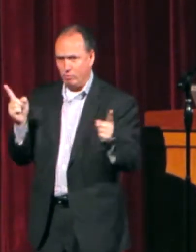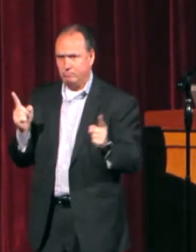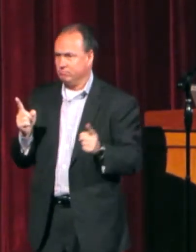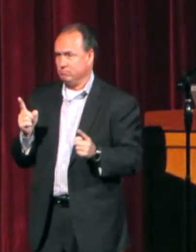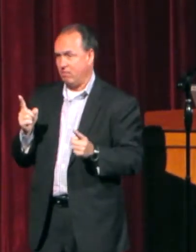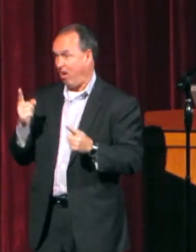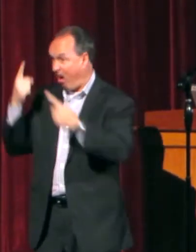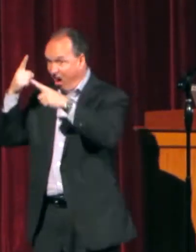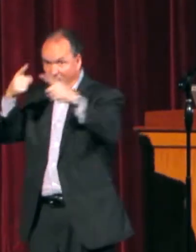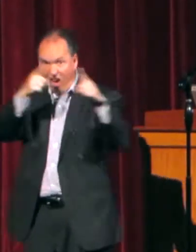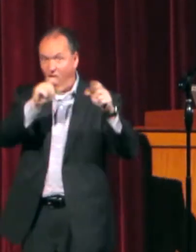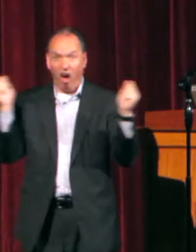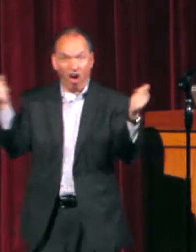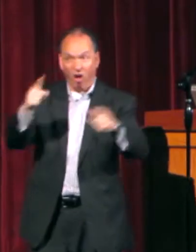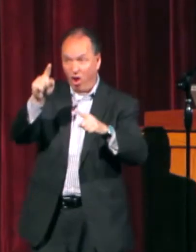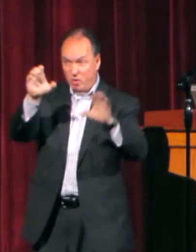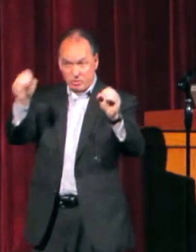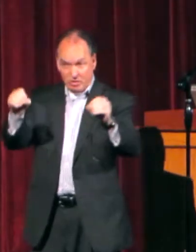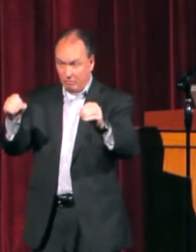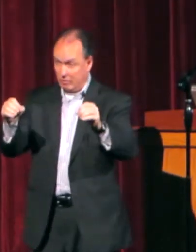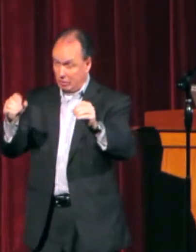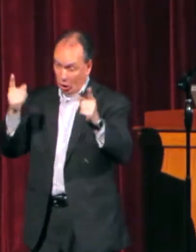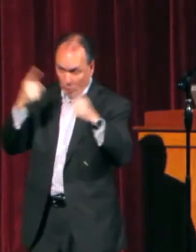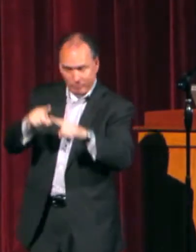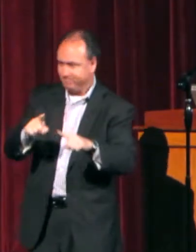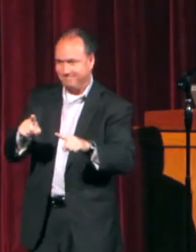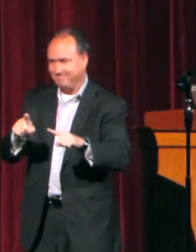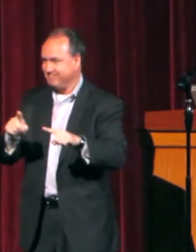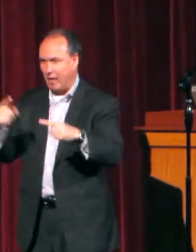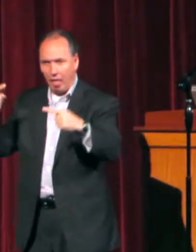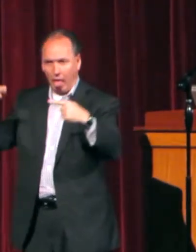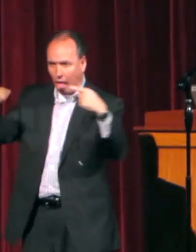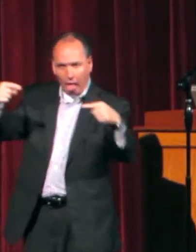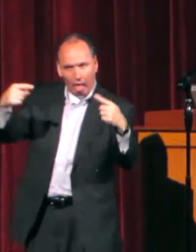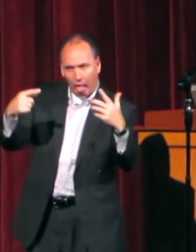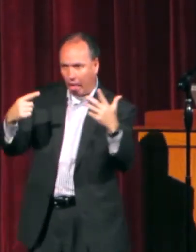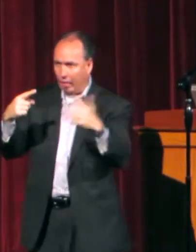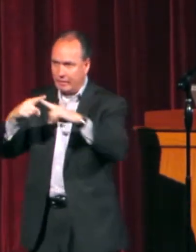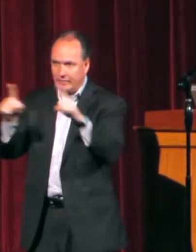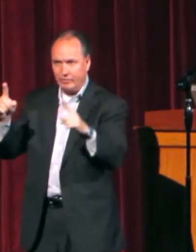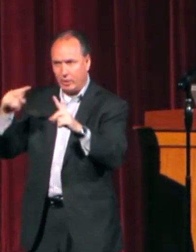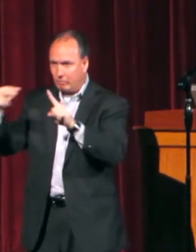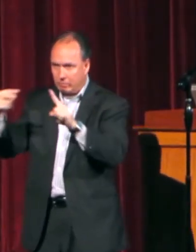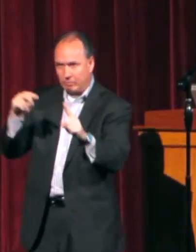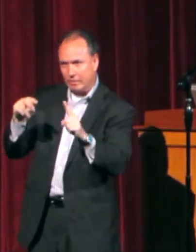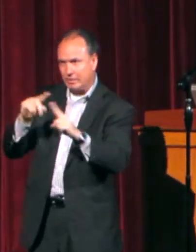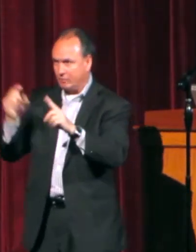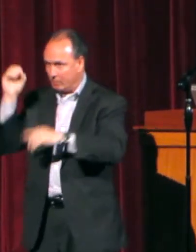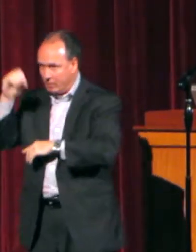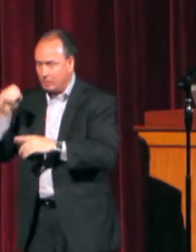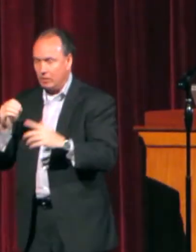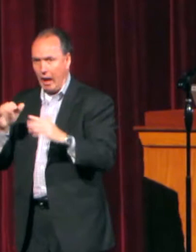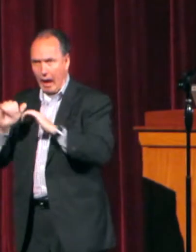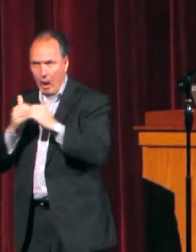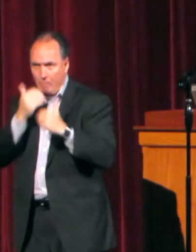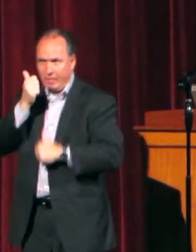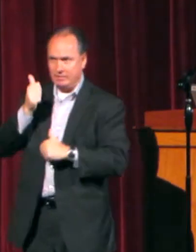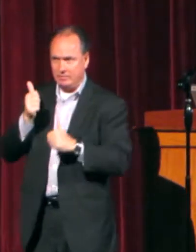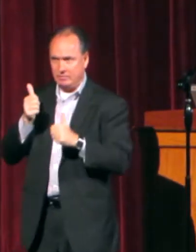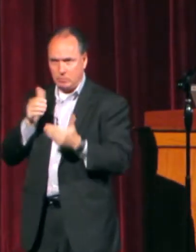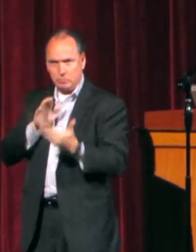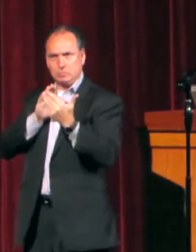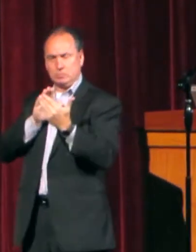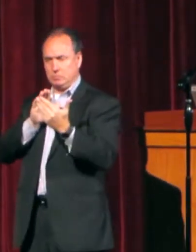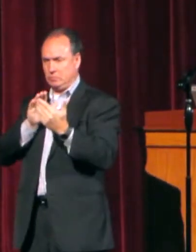always agree with each other. Sometimes there's differences of opinion on what might be the best way to go, but I